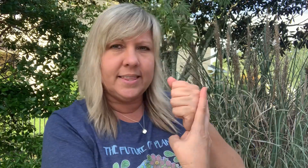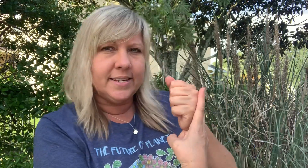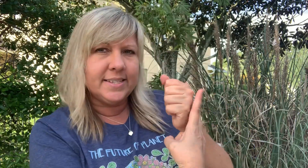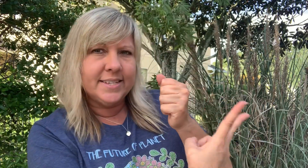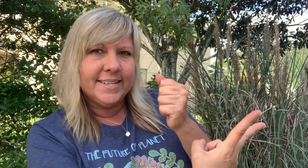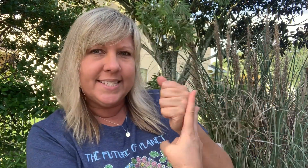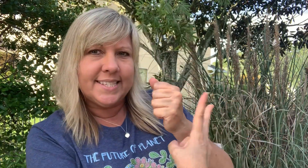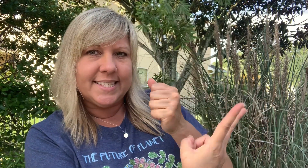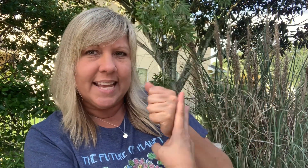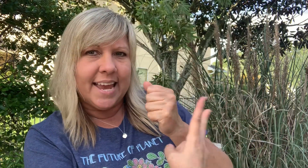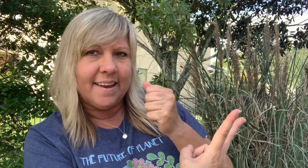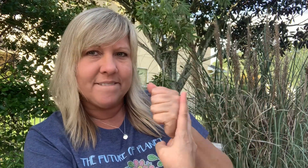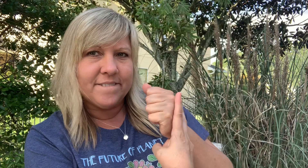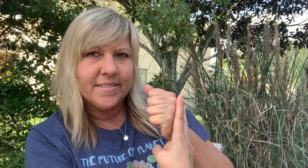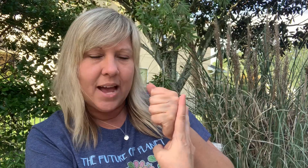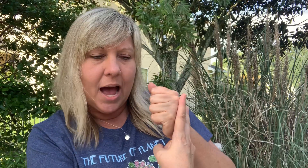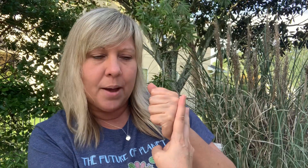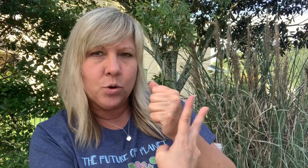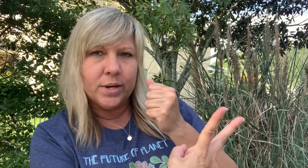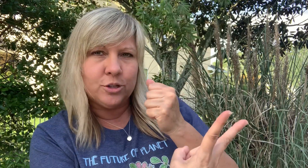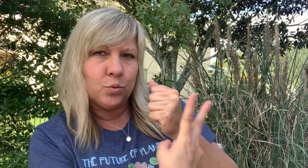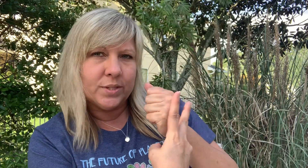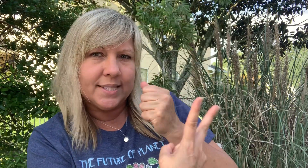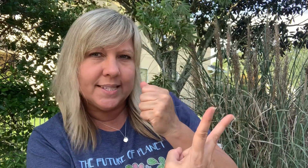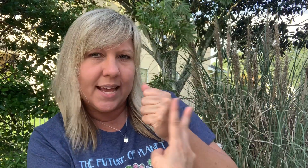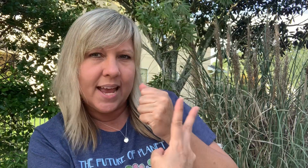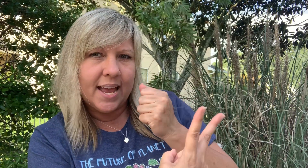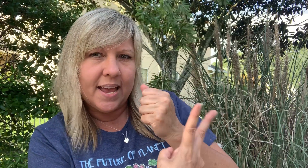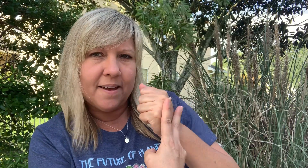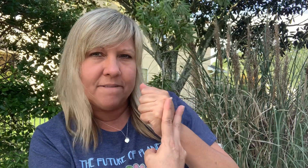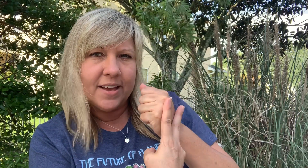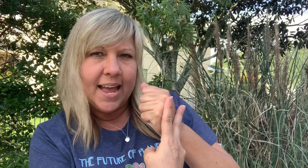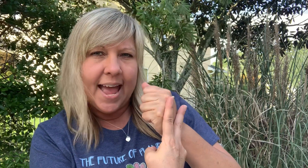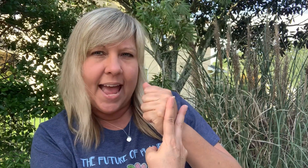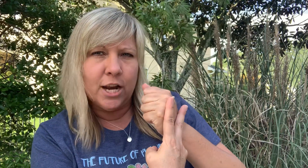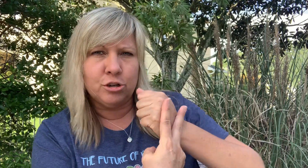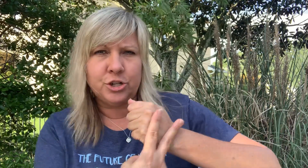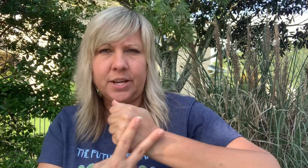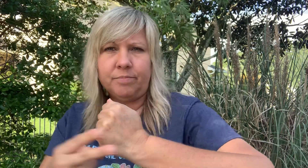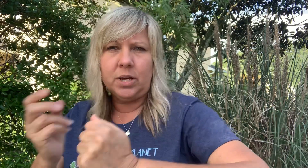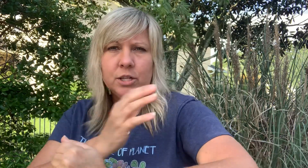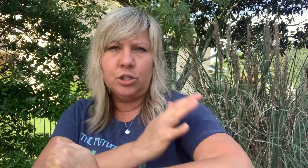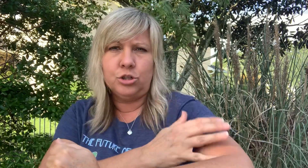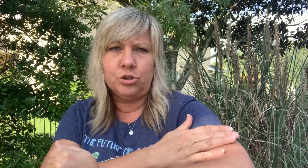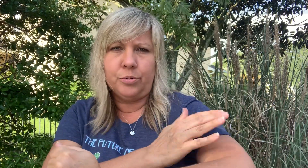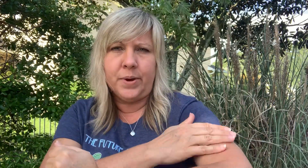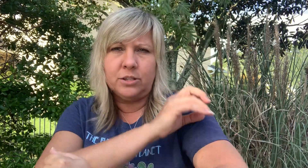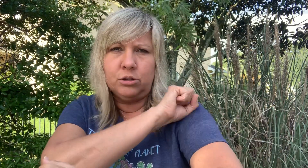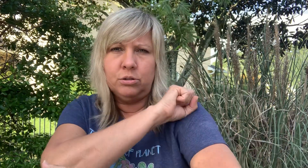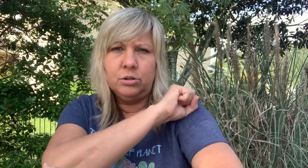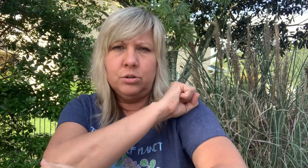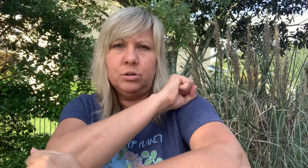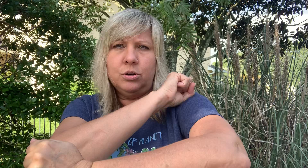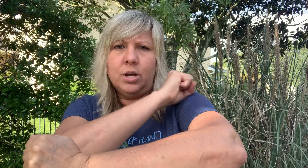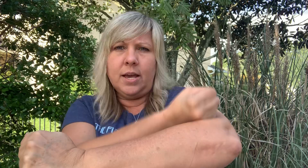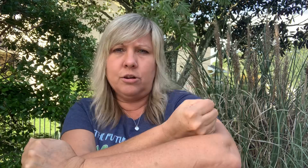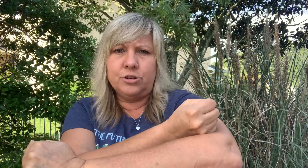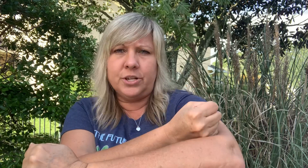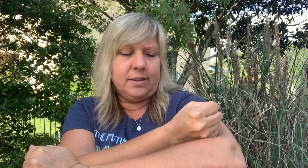this. Save. I'm going to save energy. And then this is your muscle energy, like